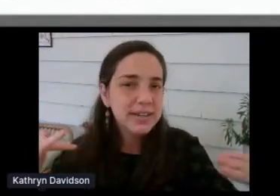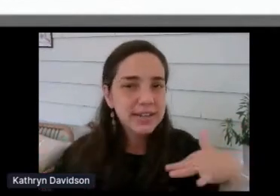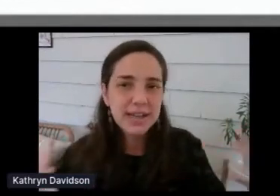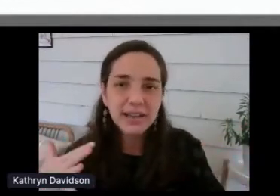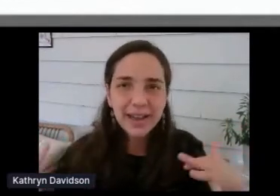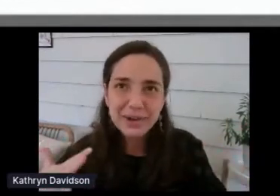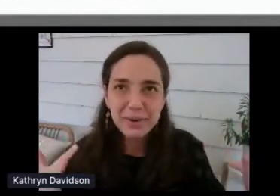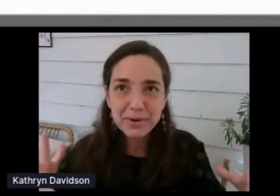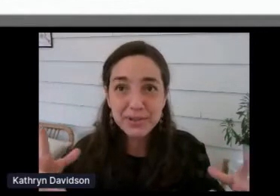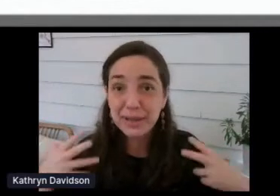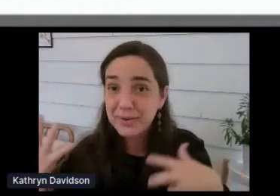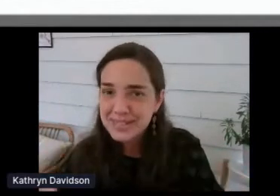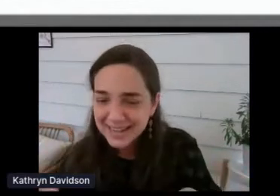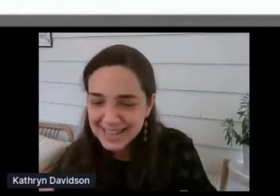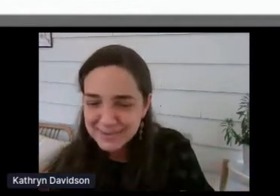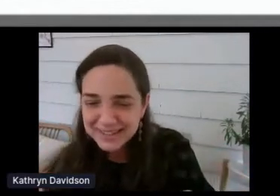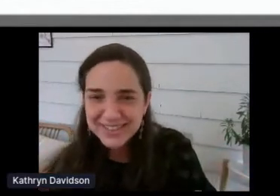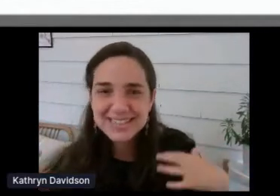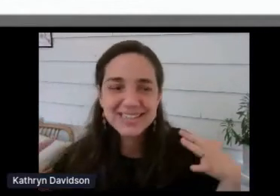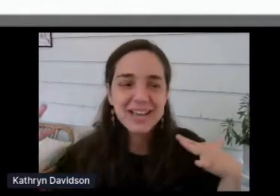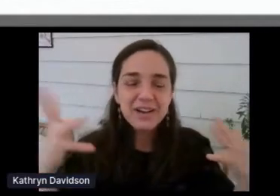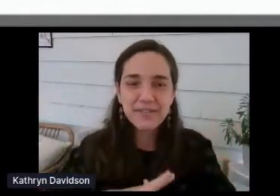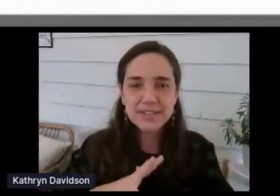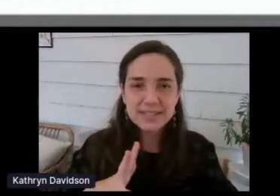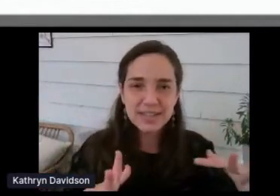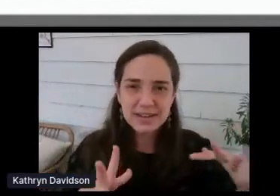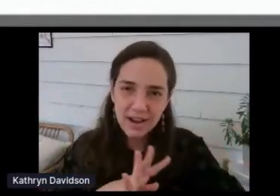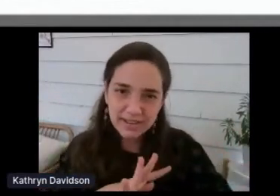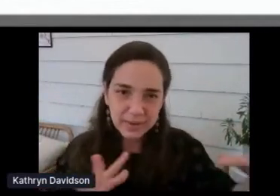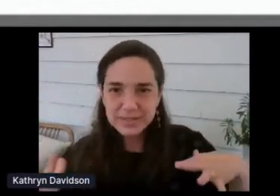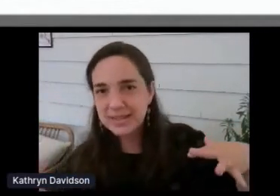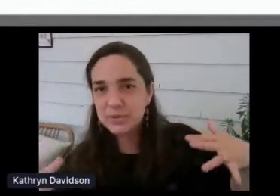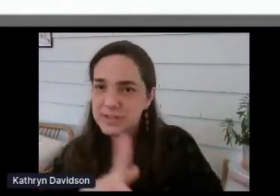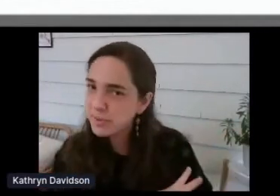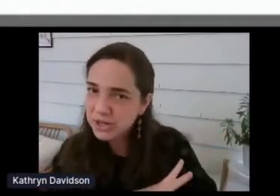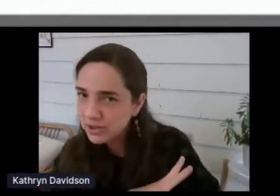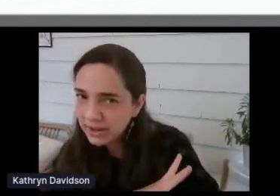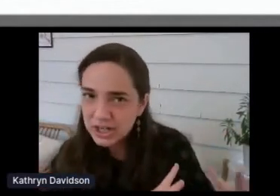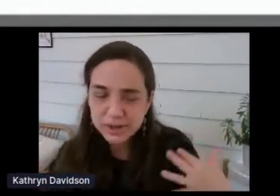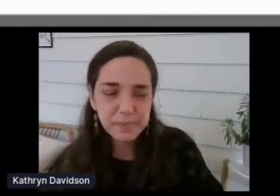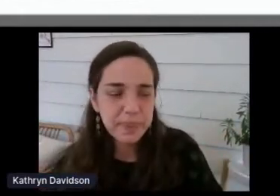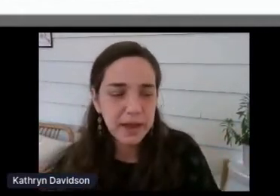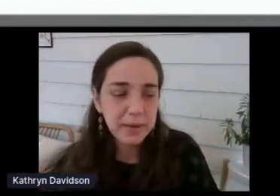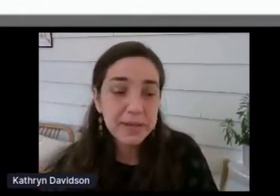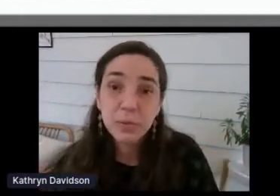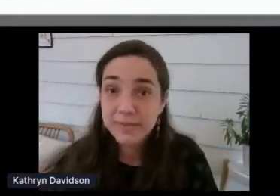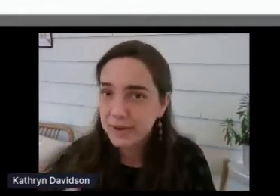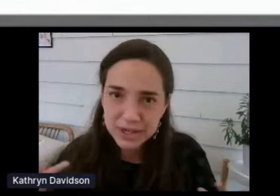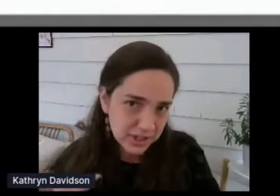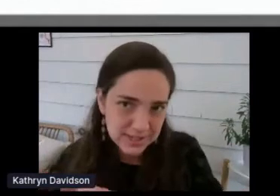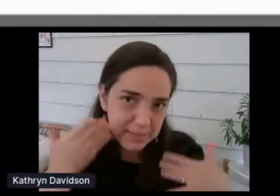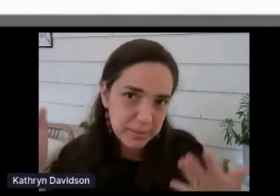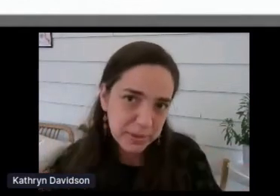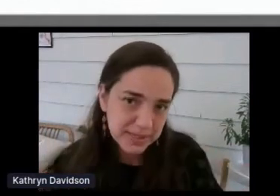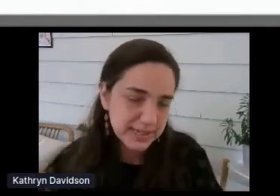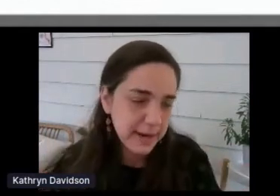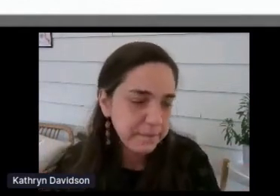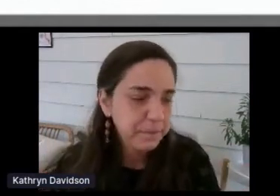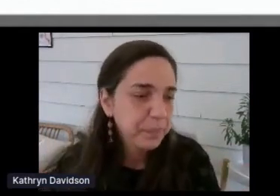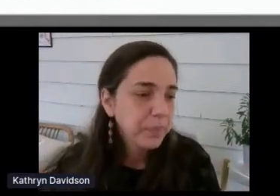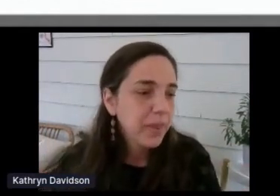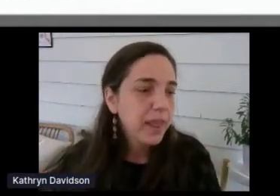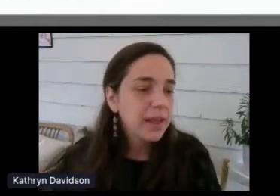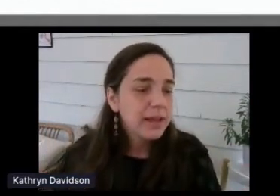trying to understand exactly how to model the linguistic aspect of this versus the non-linguistics or spatial cognition is one of the questions that I'm proposing